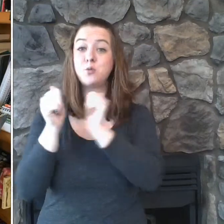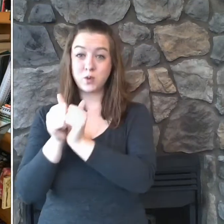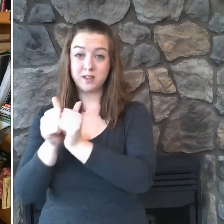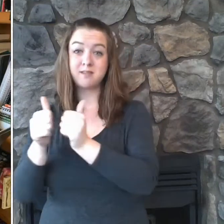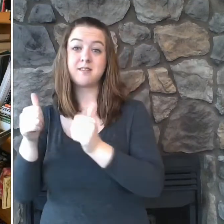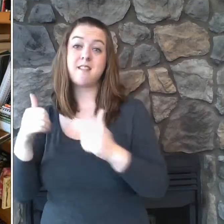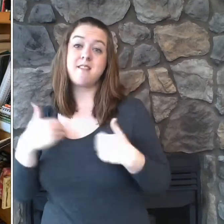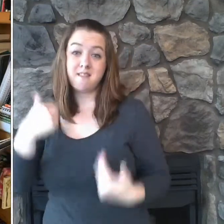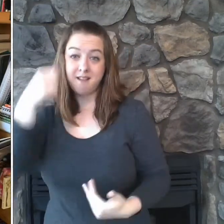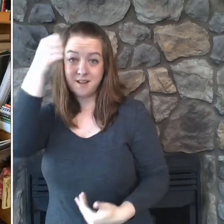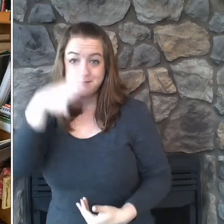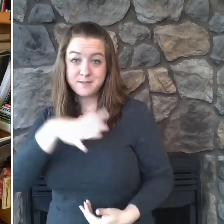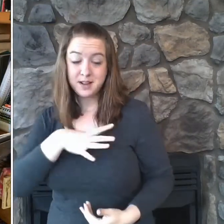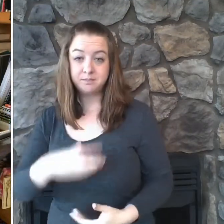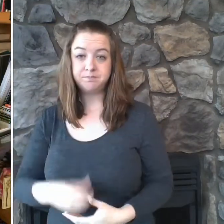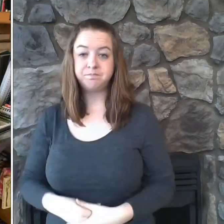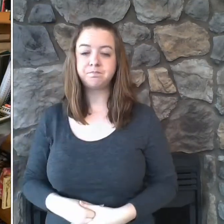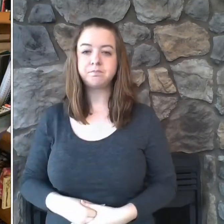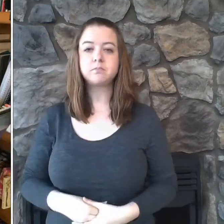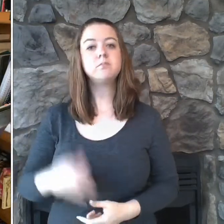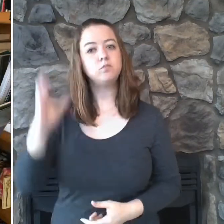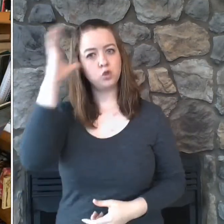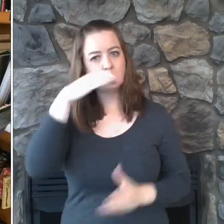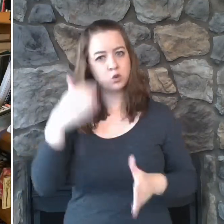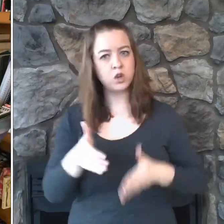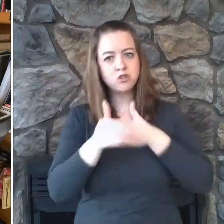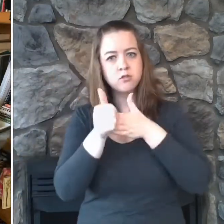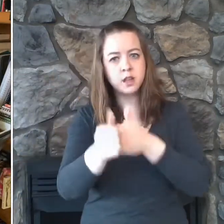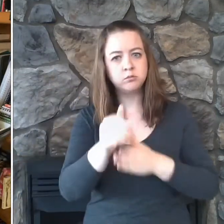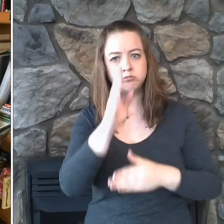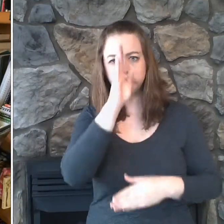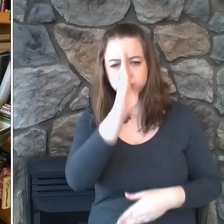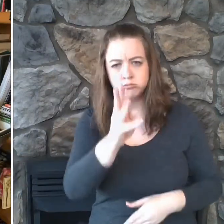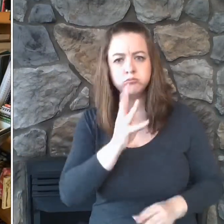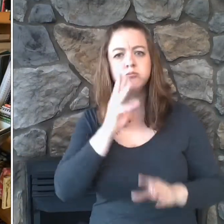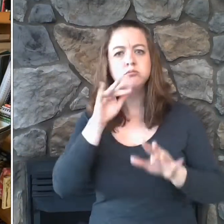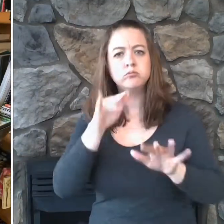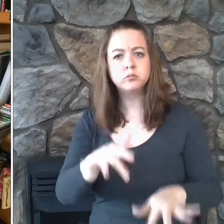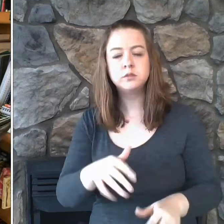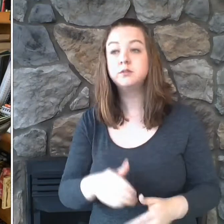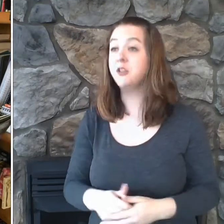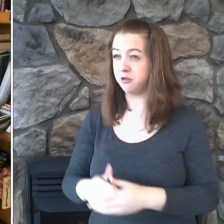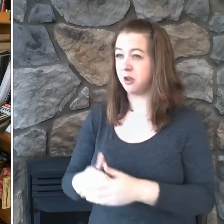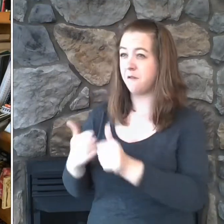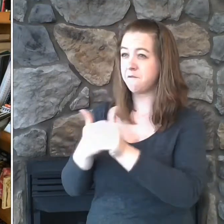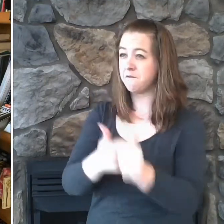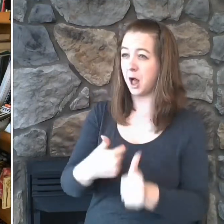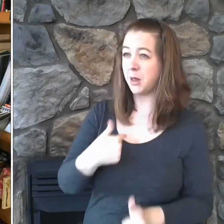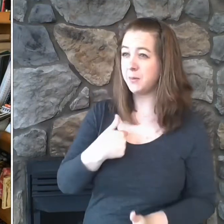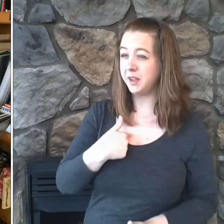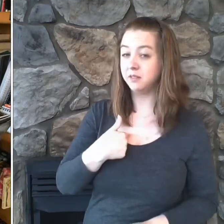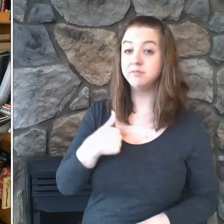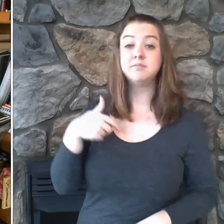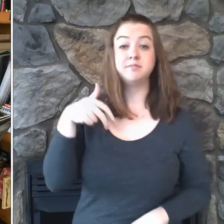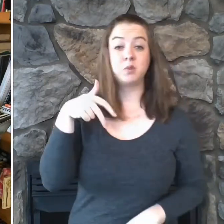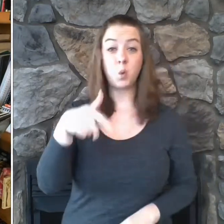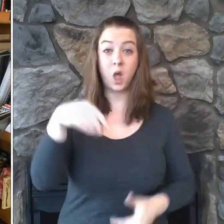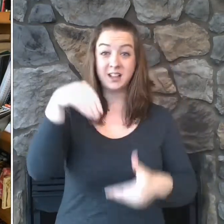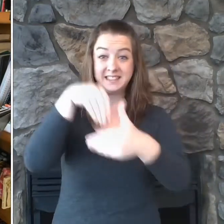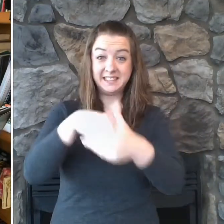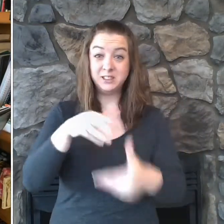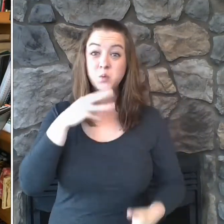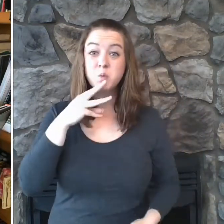man. The stranger led her straight to the river. "Follow me," he said, and walked into the